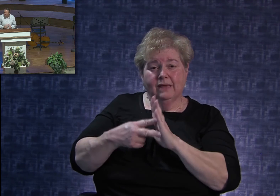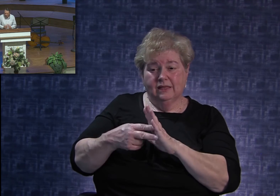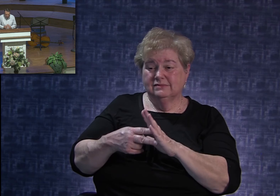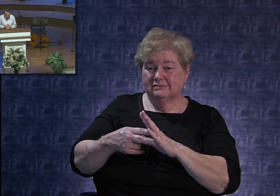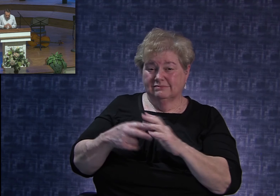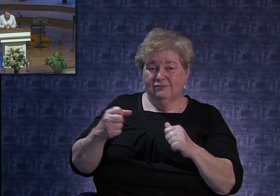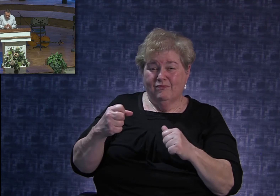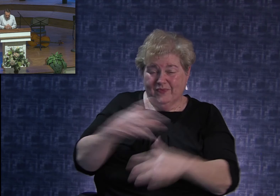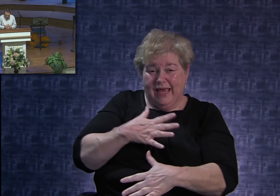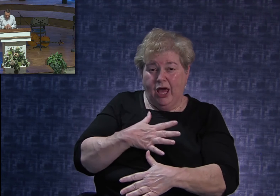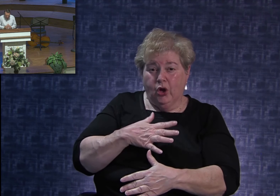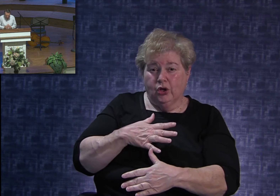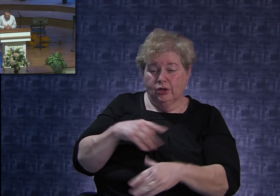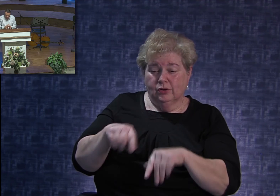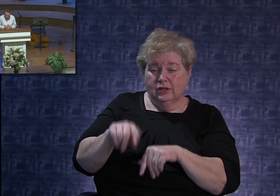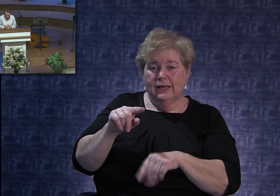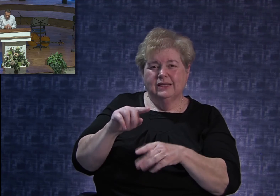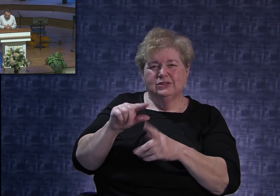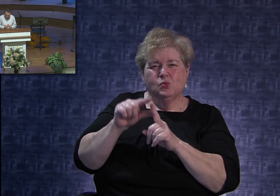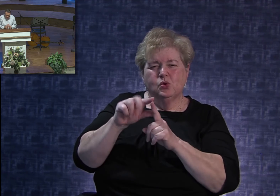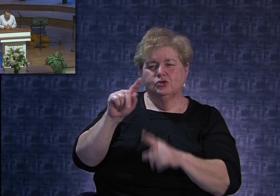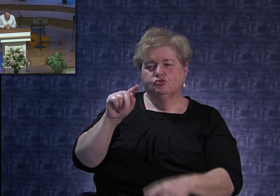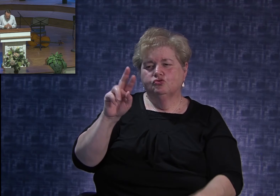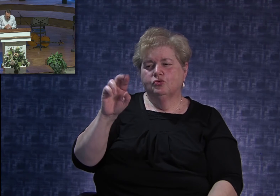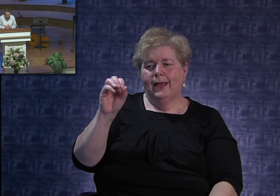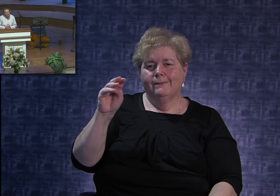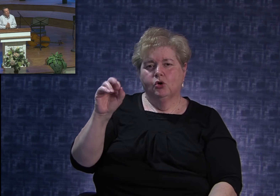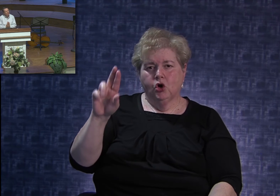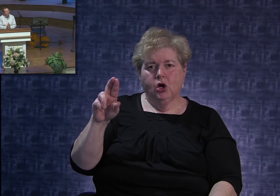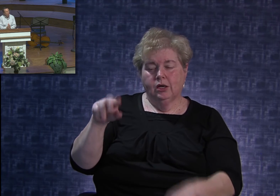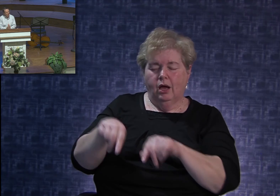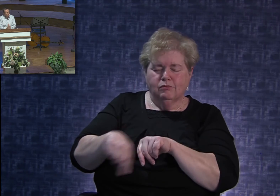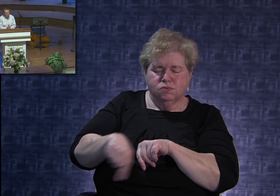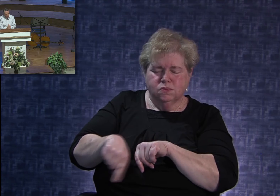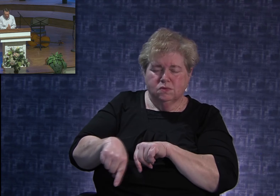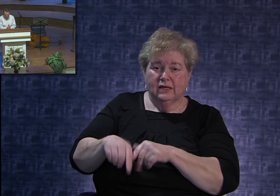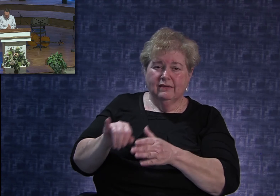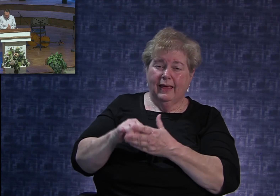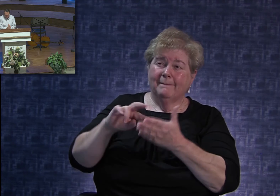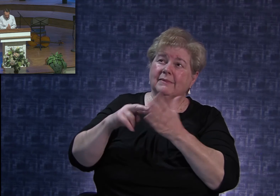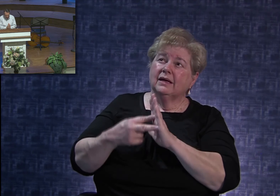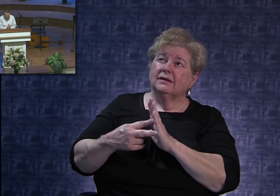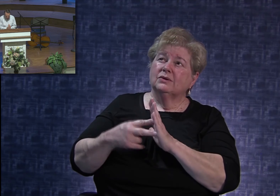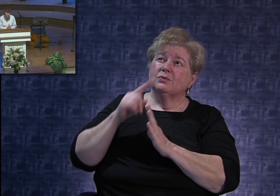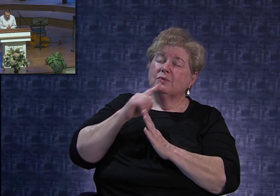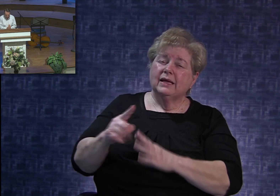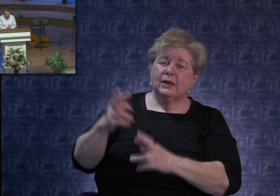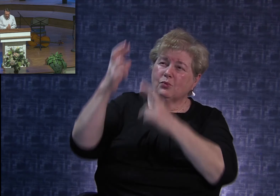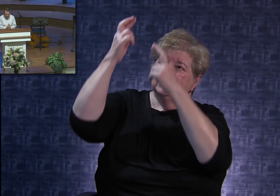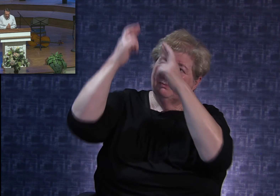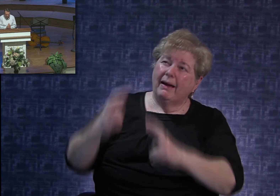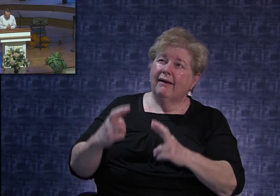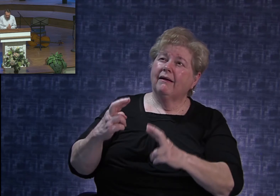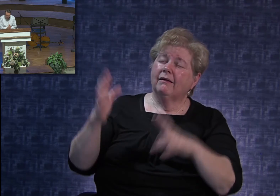is where we get our word tremor from. This is holding someone in high